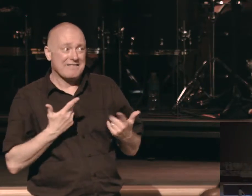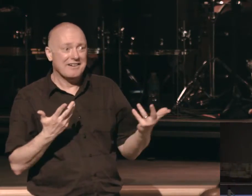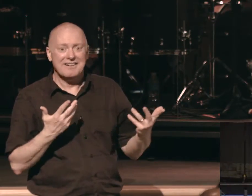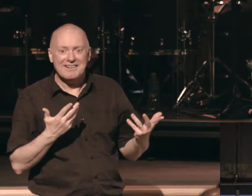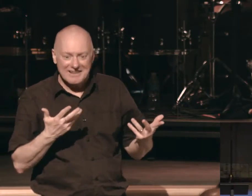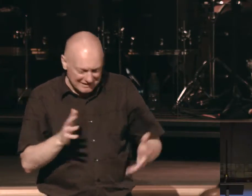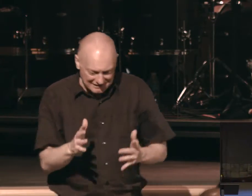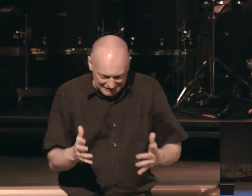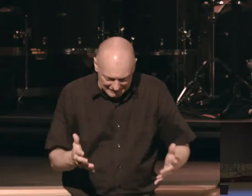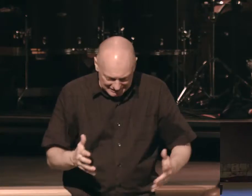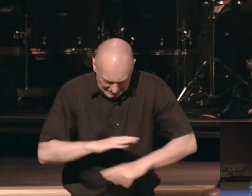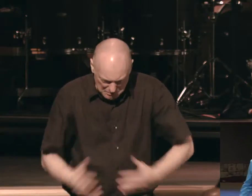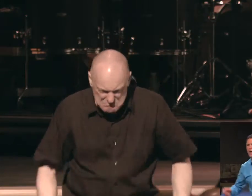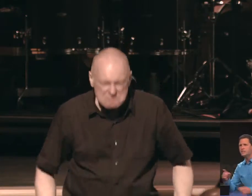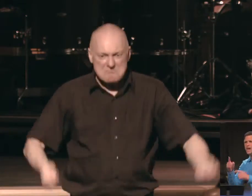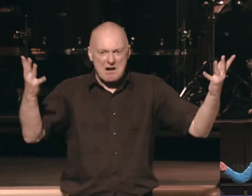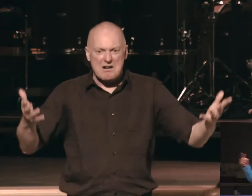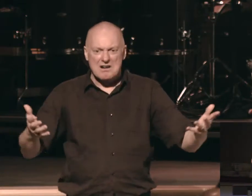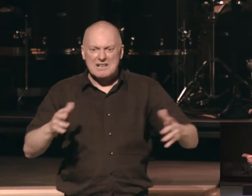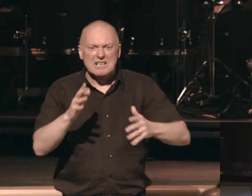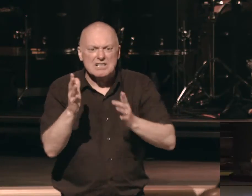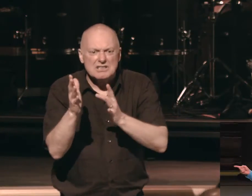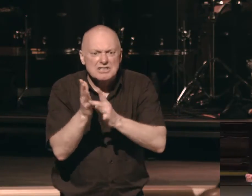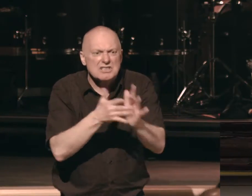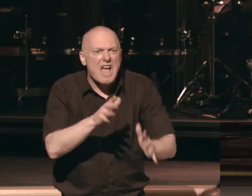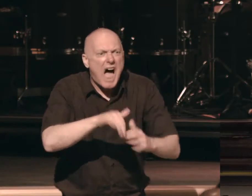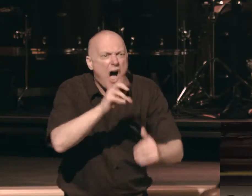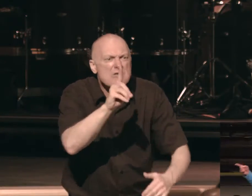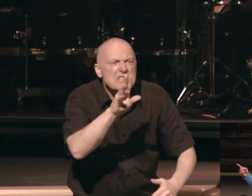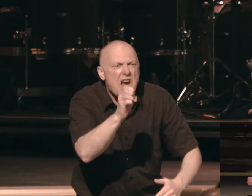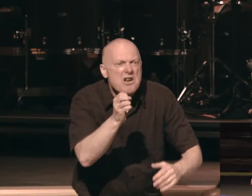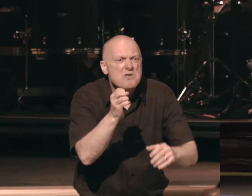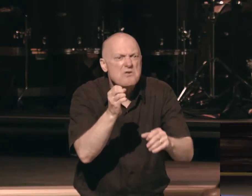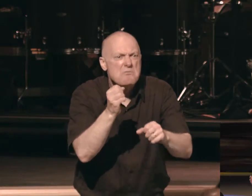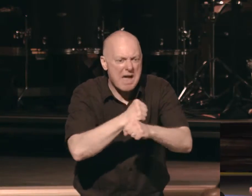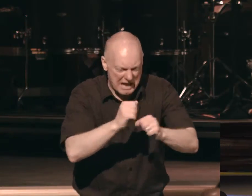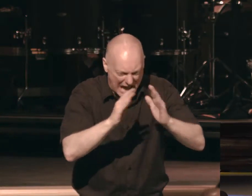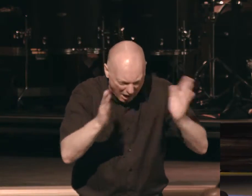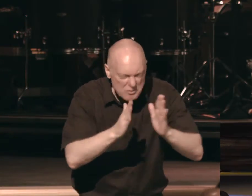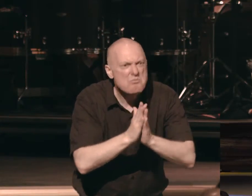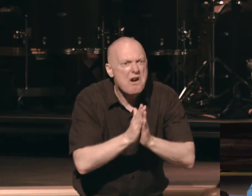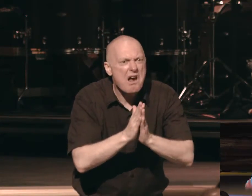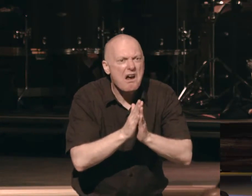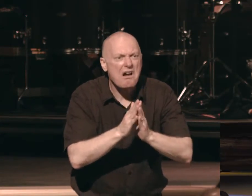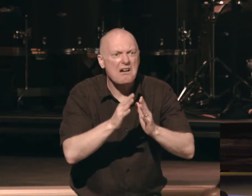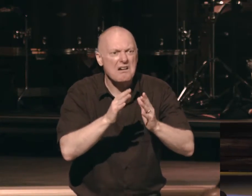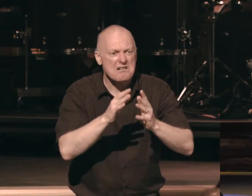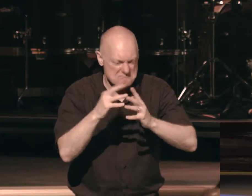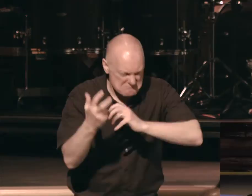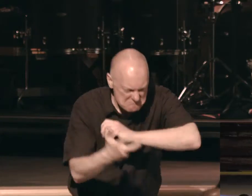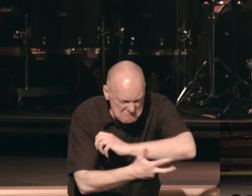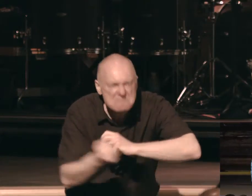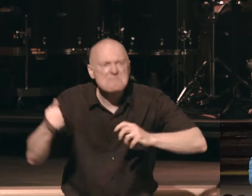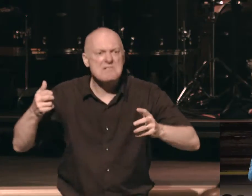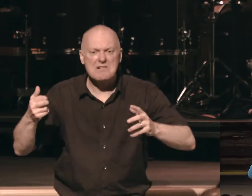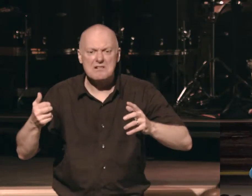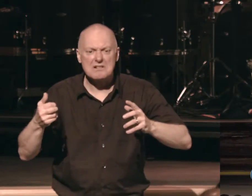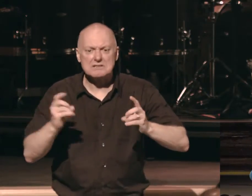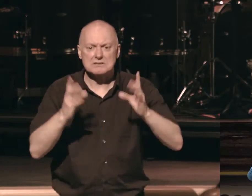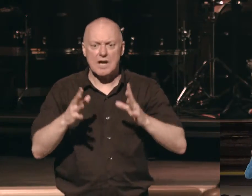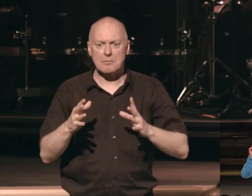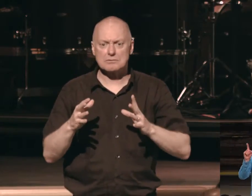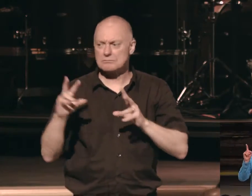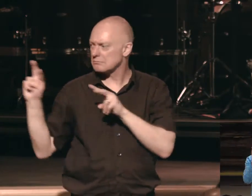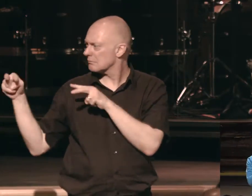And he's turning over tables and say, how dare you make my father's house, supposed to be a house of prayer, into a den of robbers, turning over tables. And the disciples, what